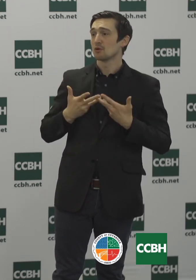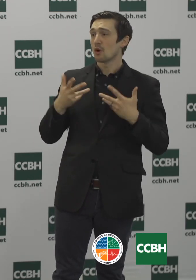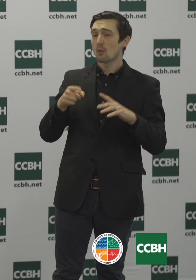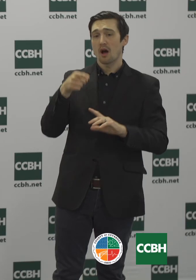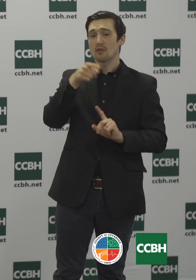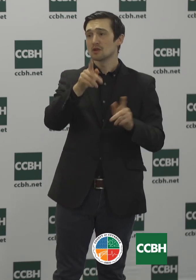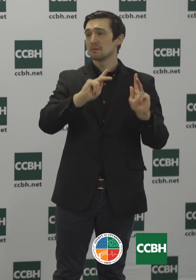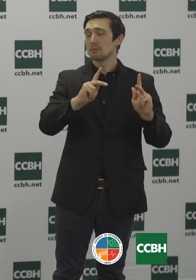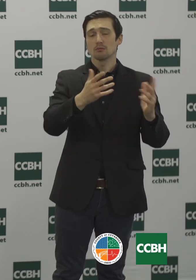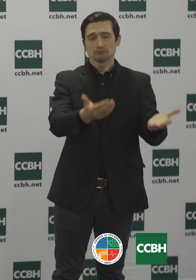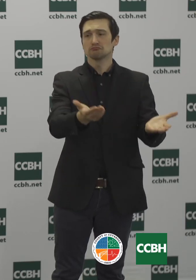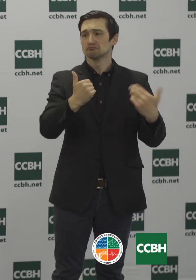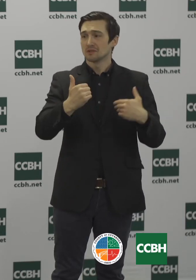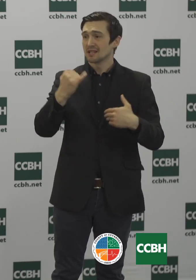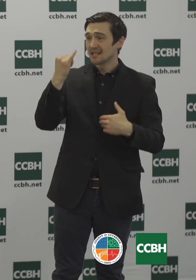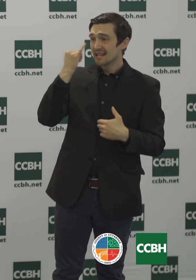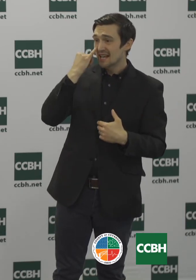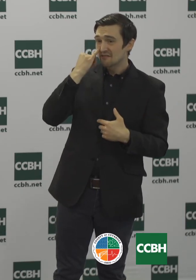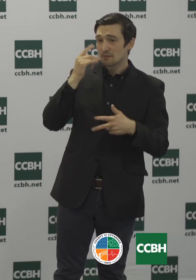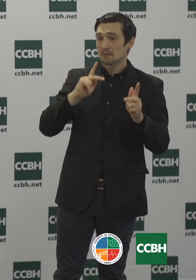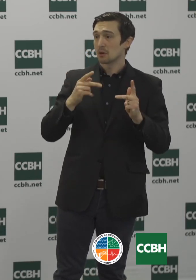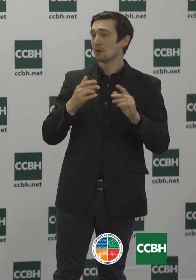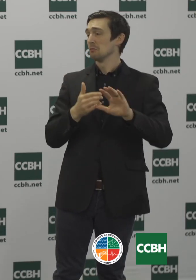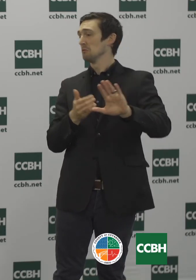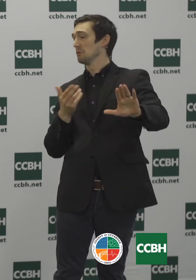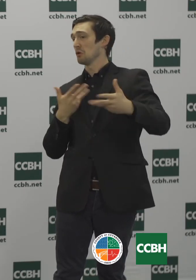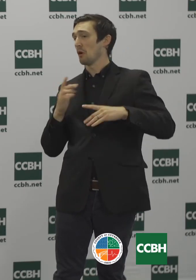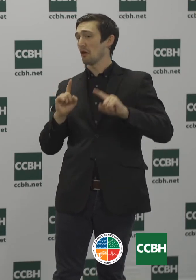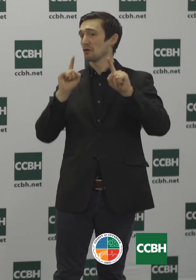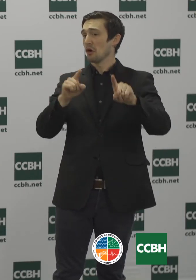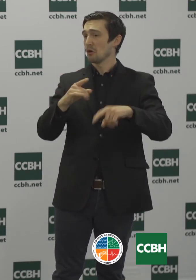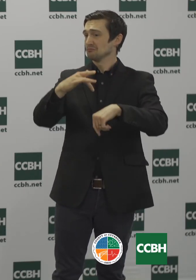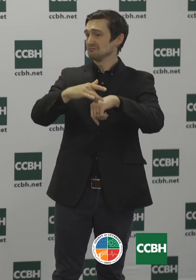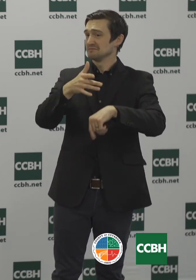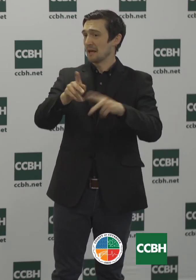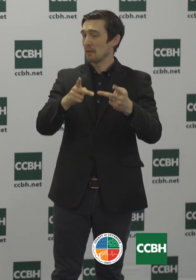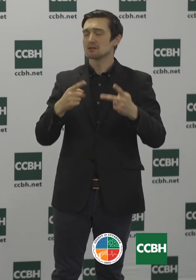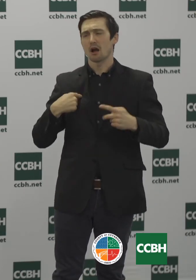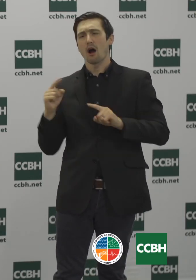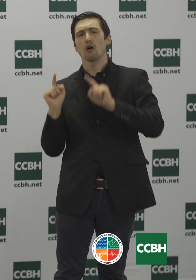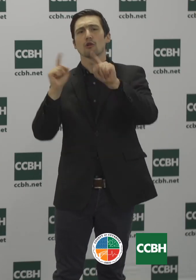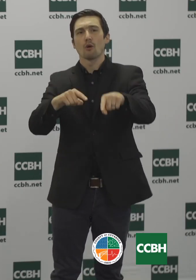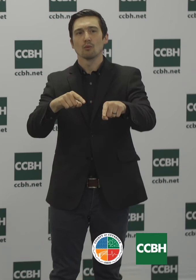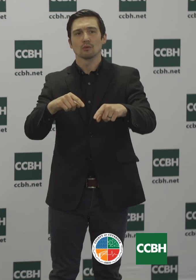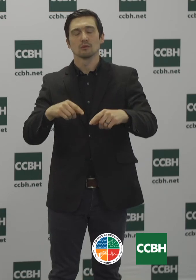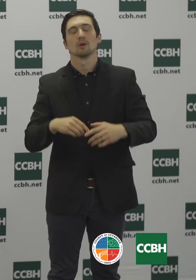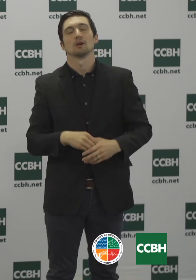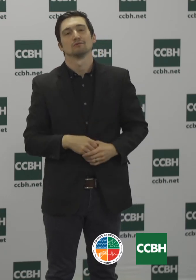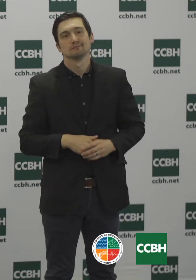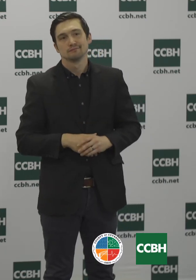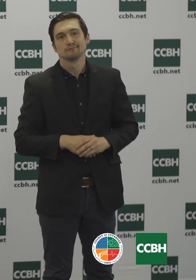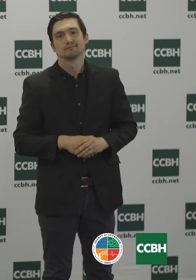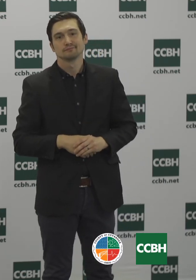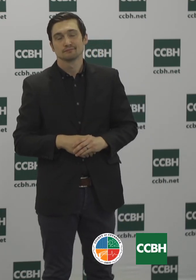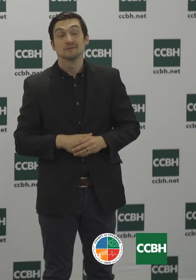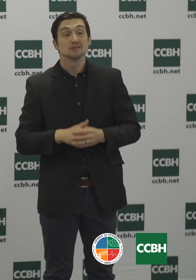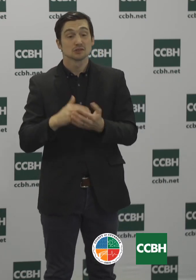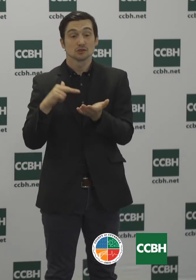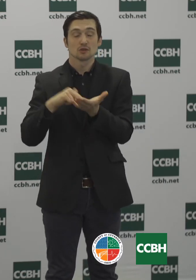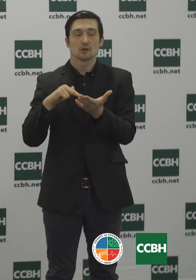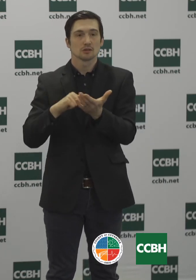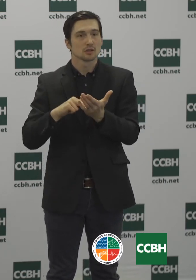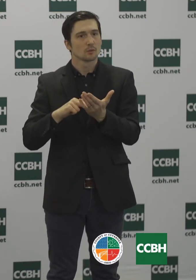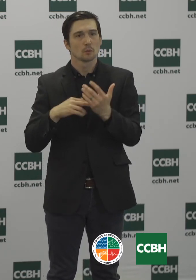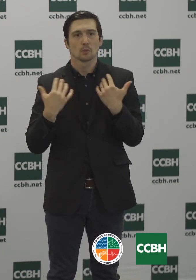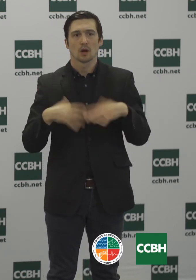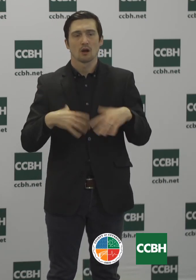to. That's where I want to go. So thank you. You all are amazing. So nursing is physically